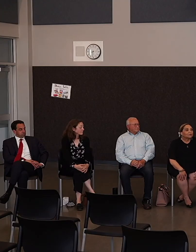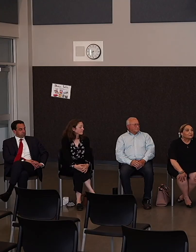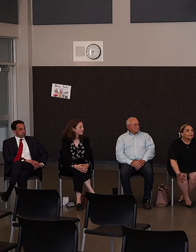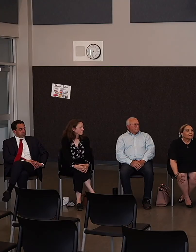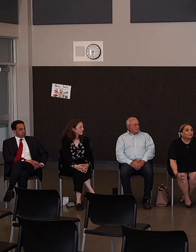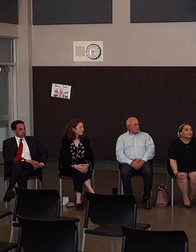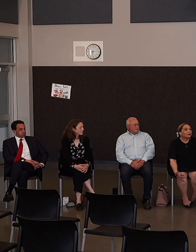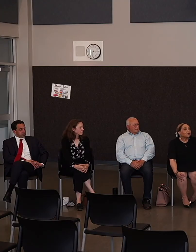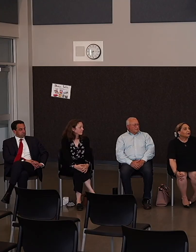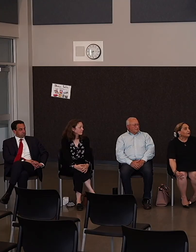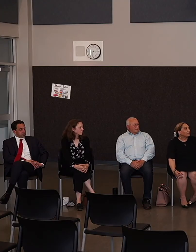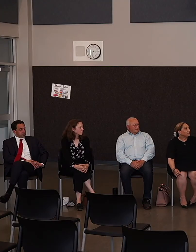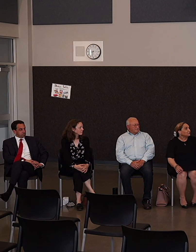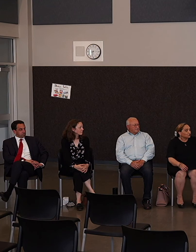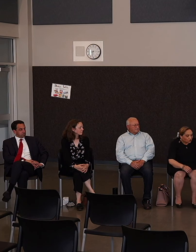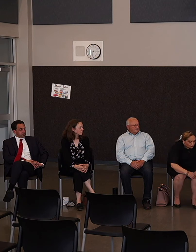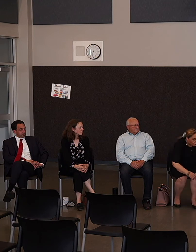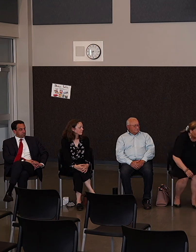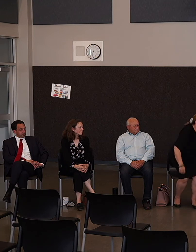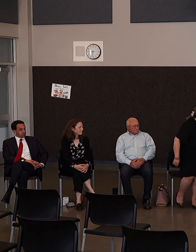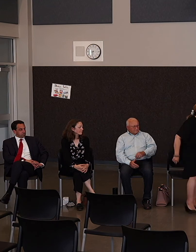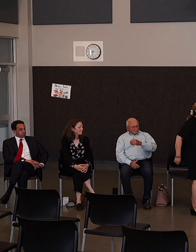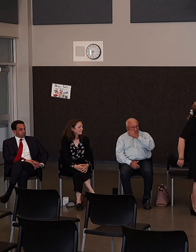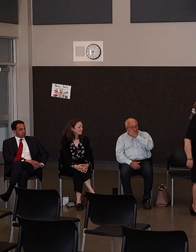Dr. Ali? Do you want to respond? You want to come up here? Yeah.